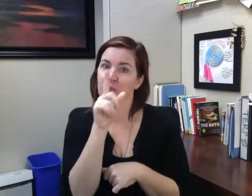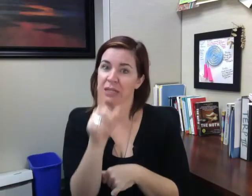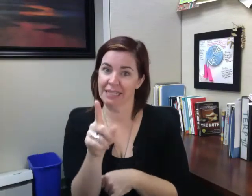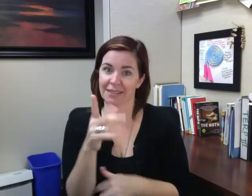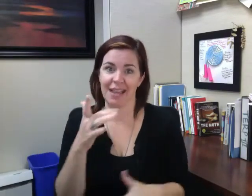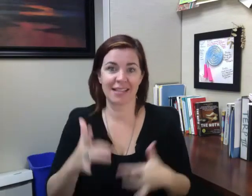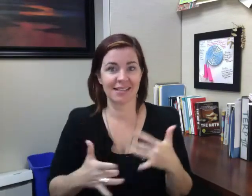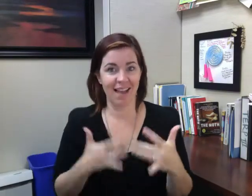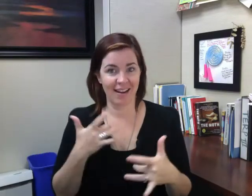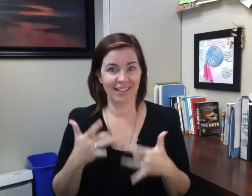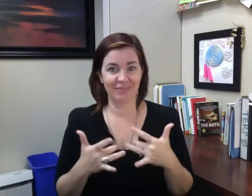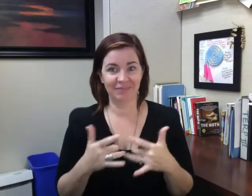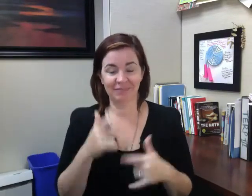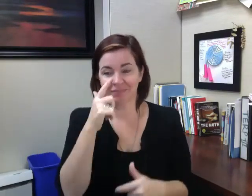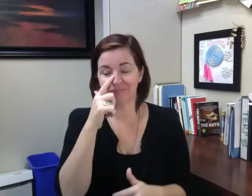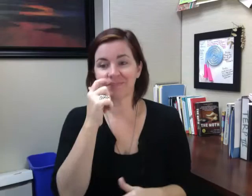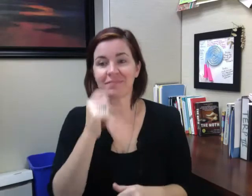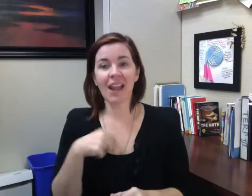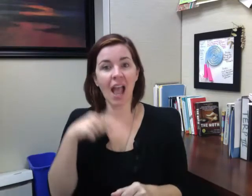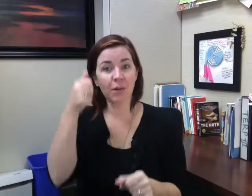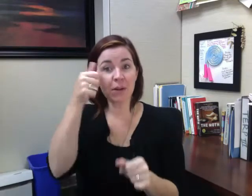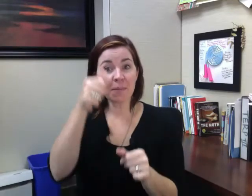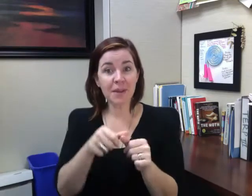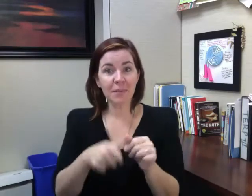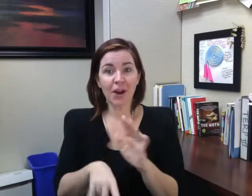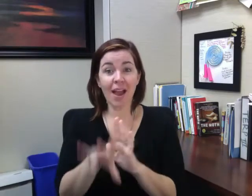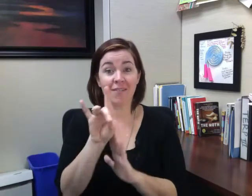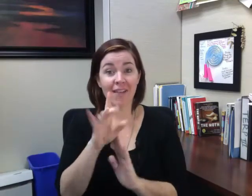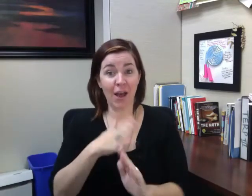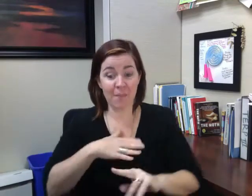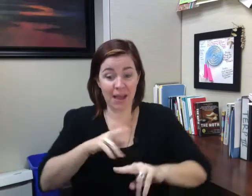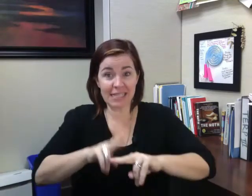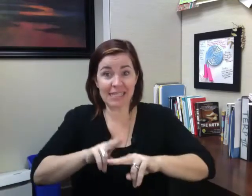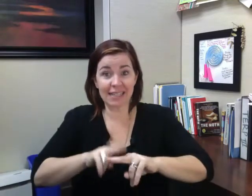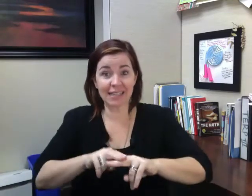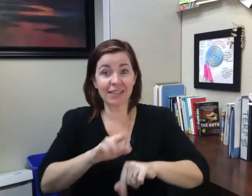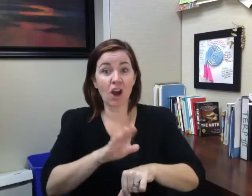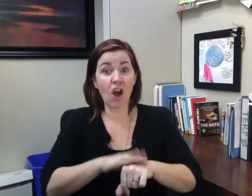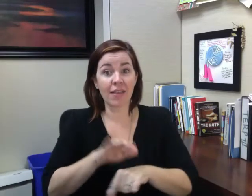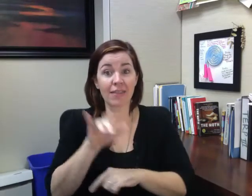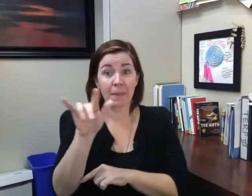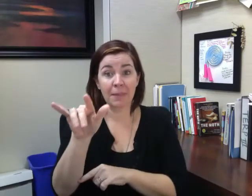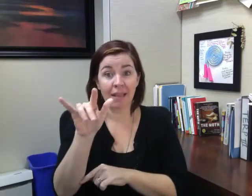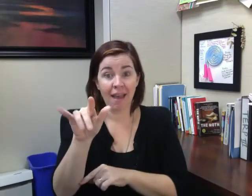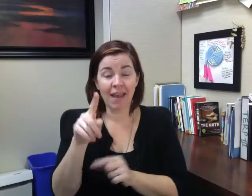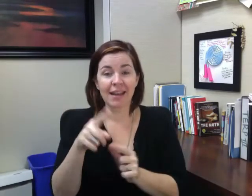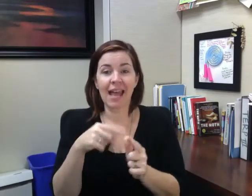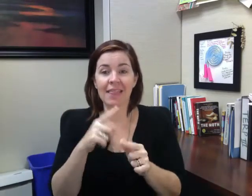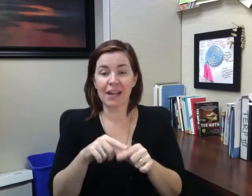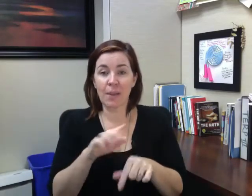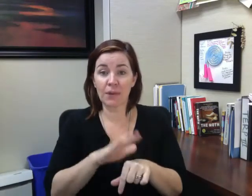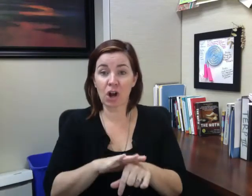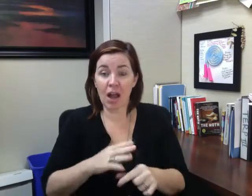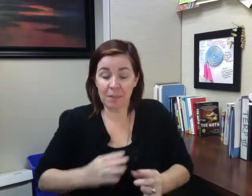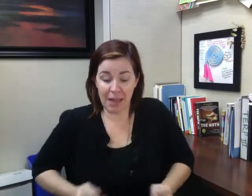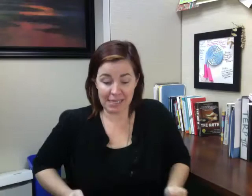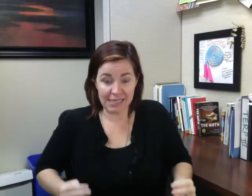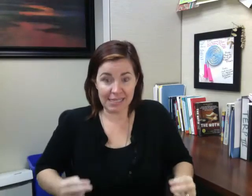my seat on the plane and putting on my seatbelt and getting ready for takeoff. And as the